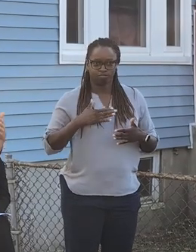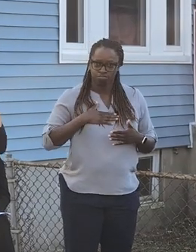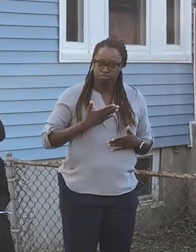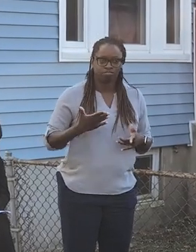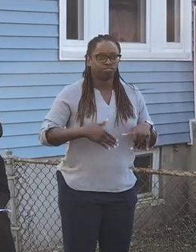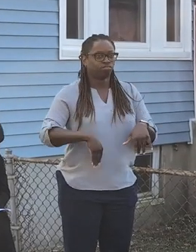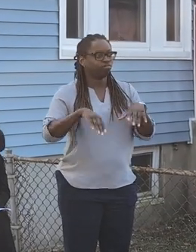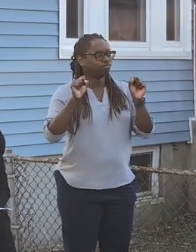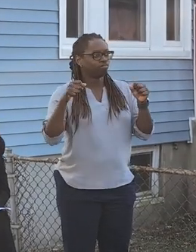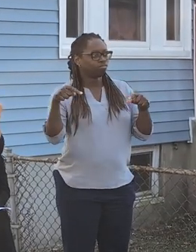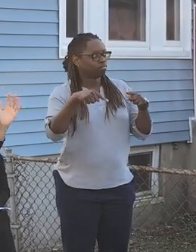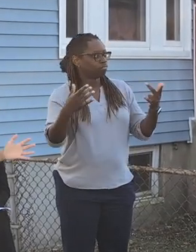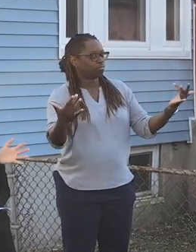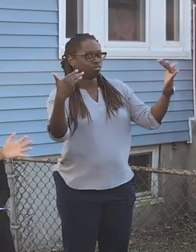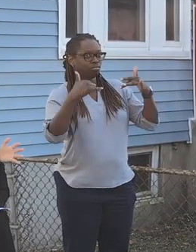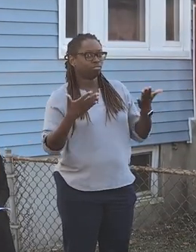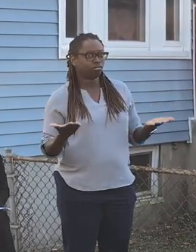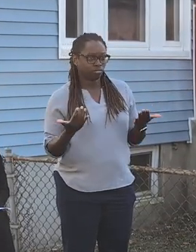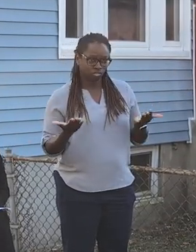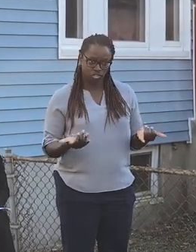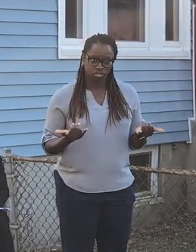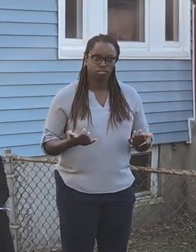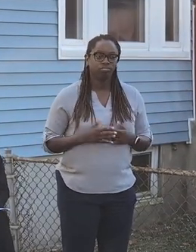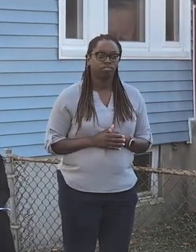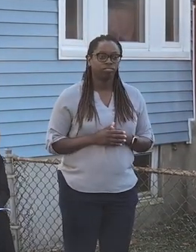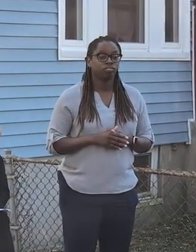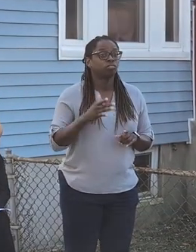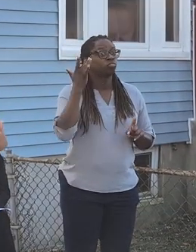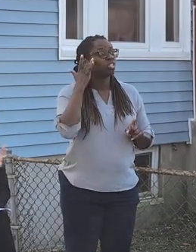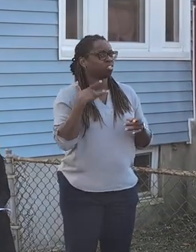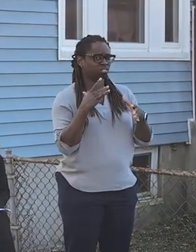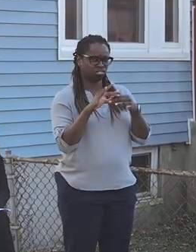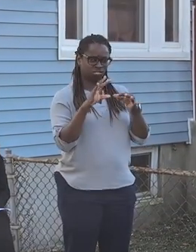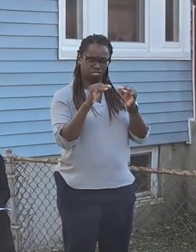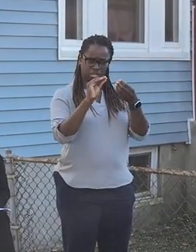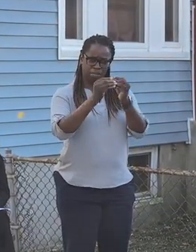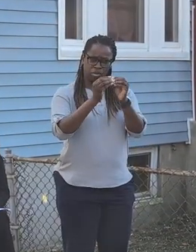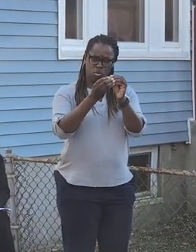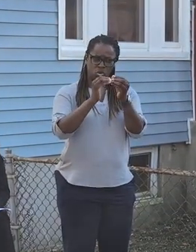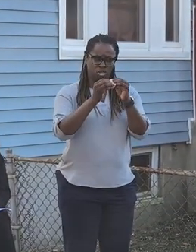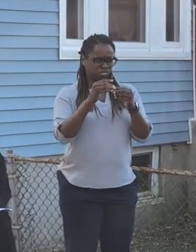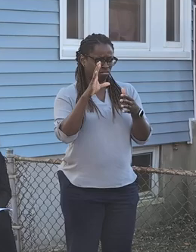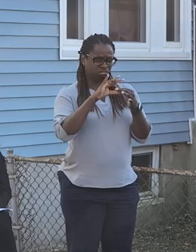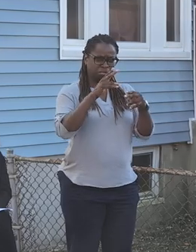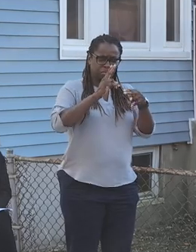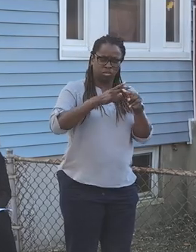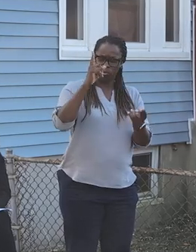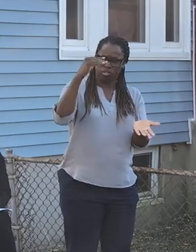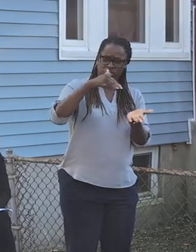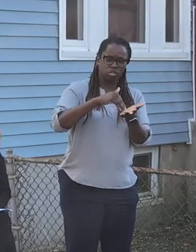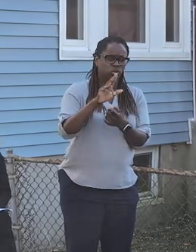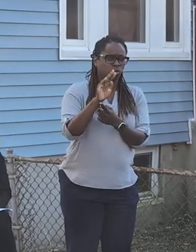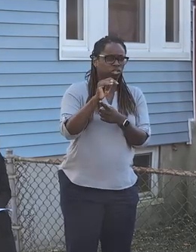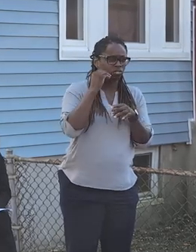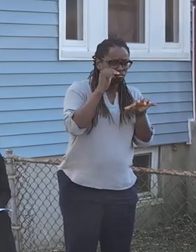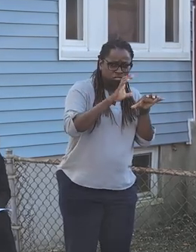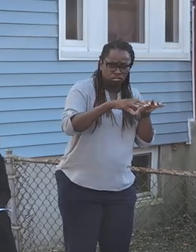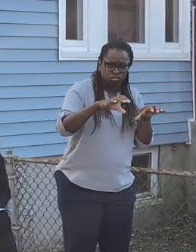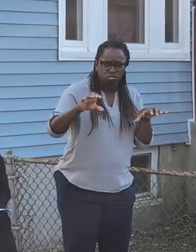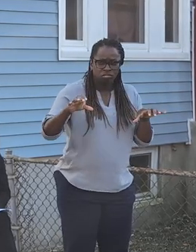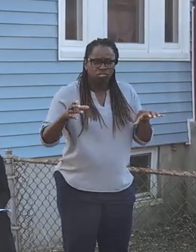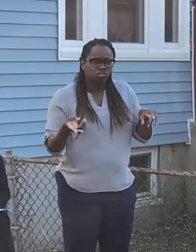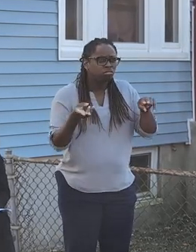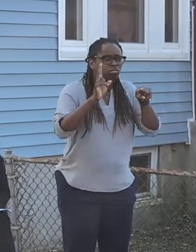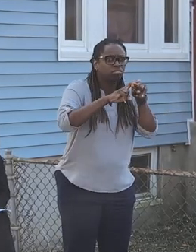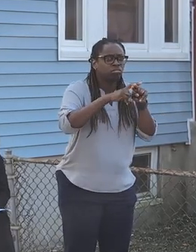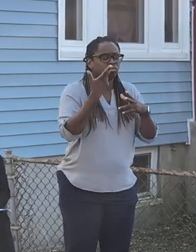about these numbers all the time, right? 1,000 units and more affordable housing produced under Chief